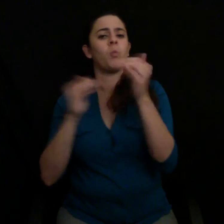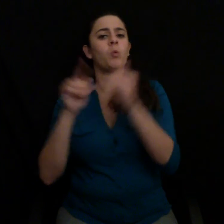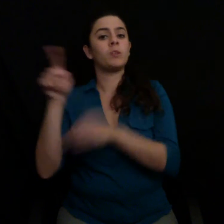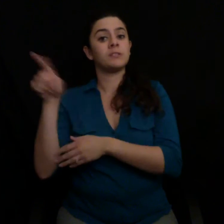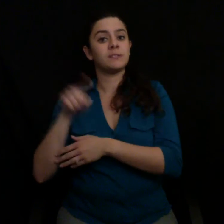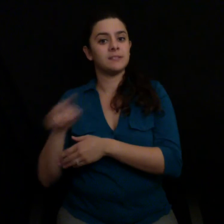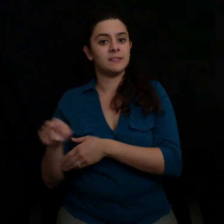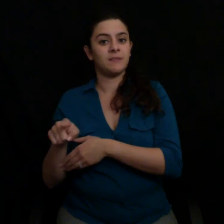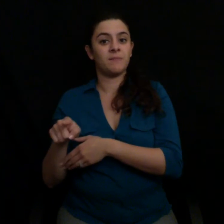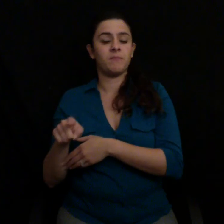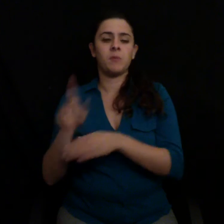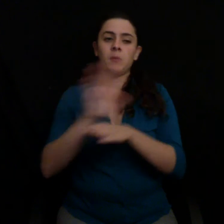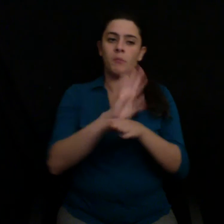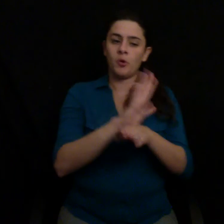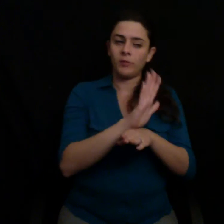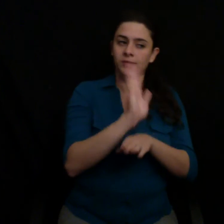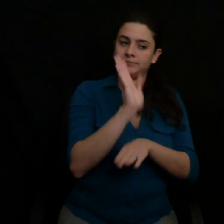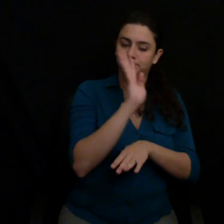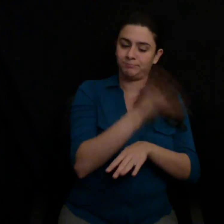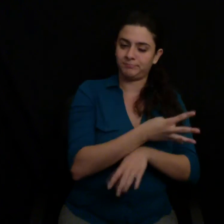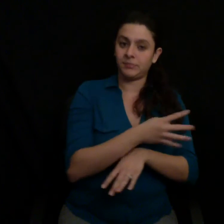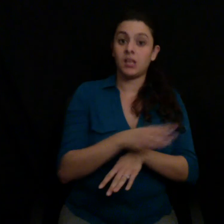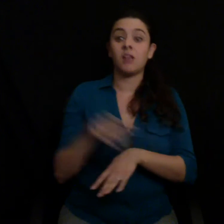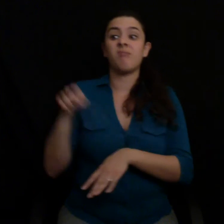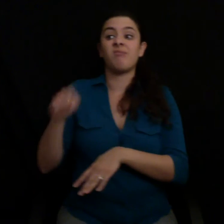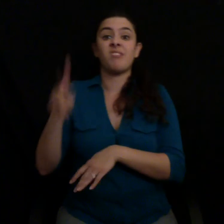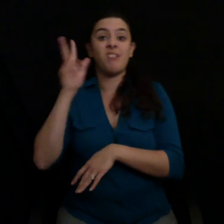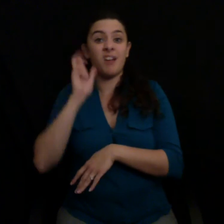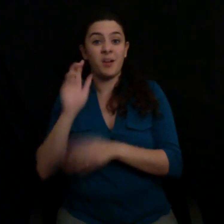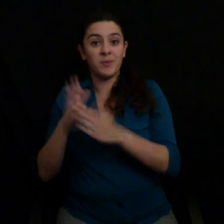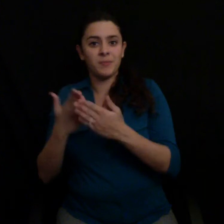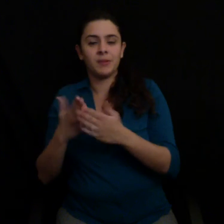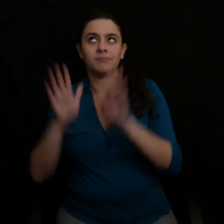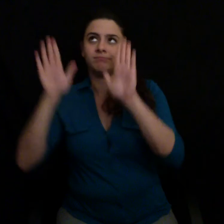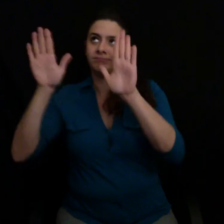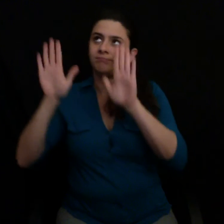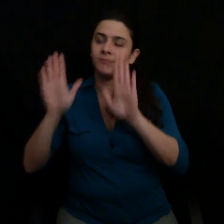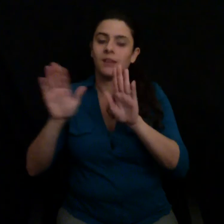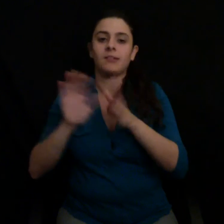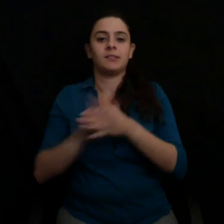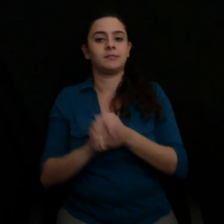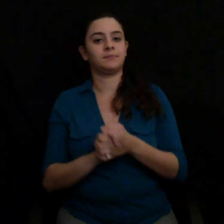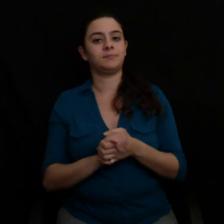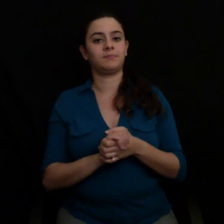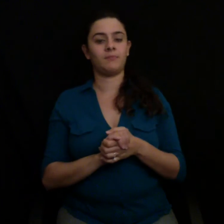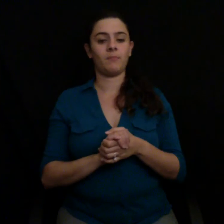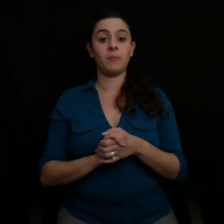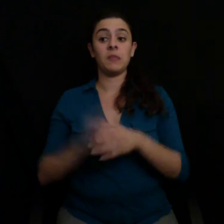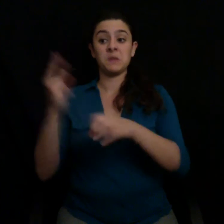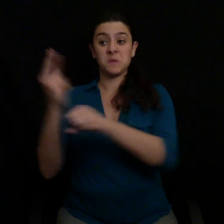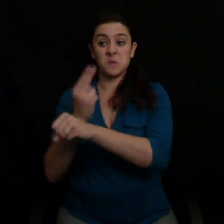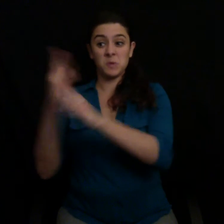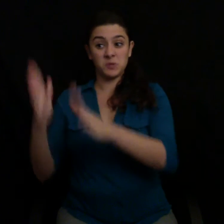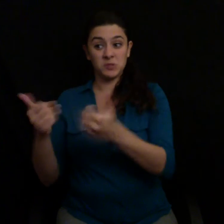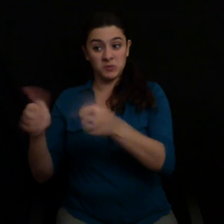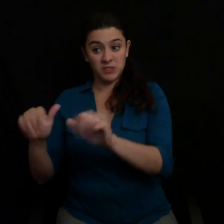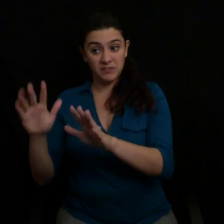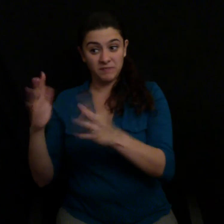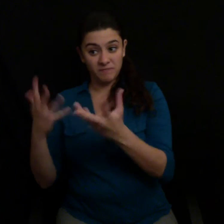else. Puffy Ghost, that's a Redditor, wrote in the r/audiobooks community this, and I quote, "For anyone who